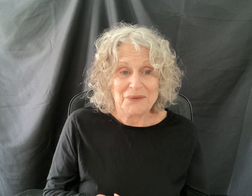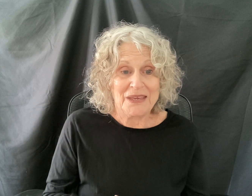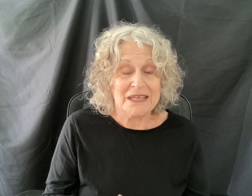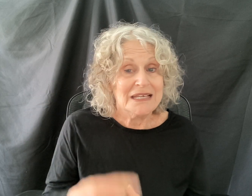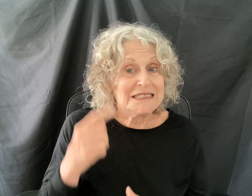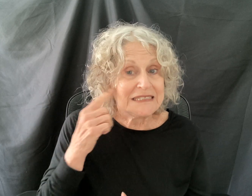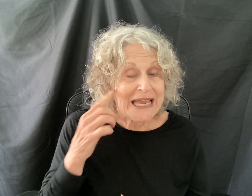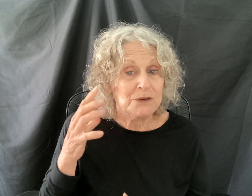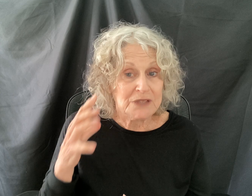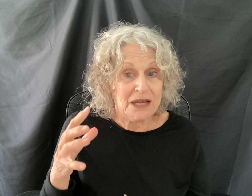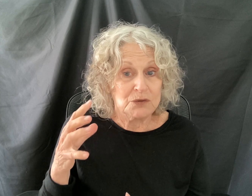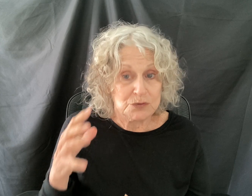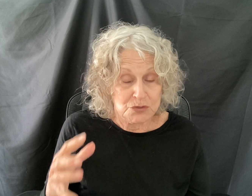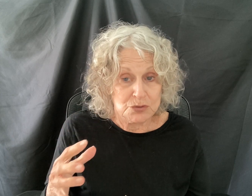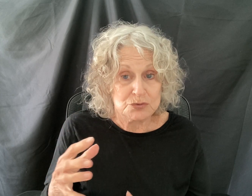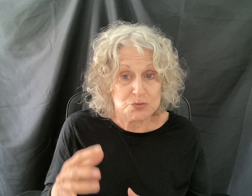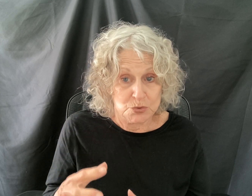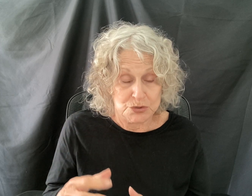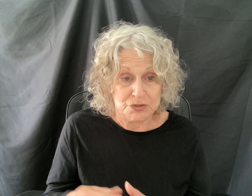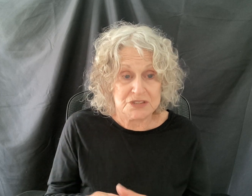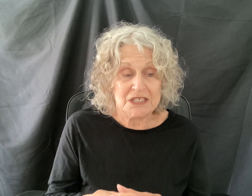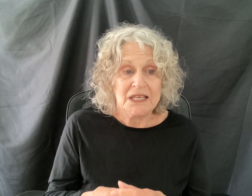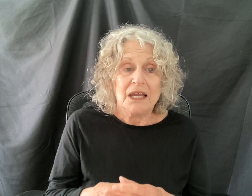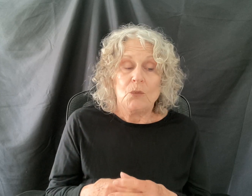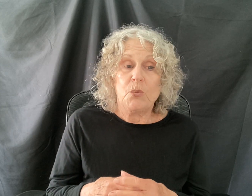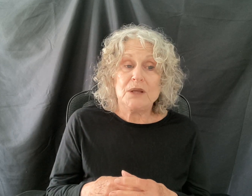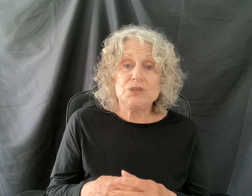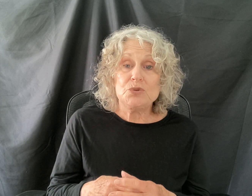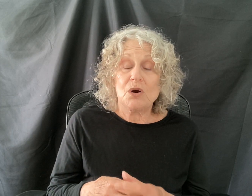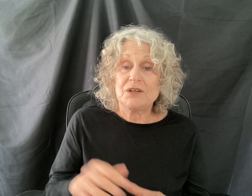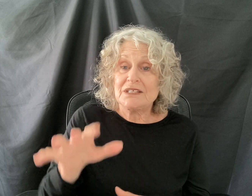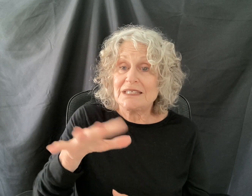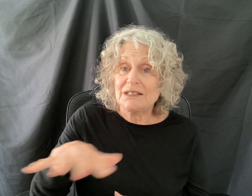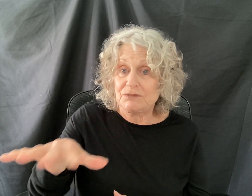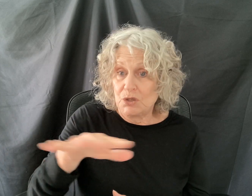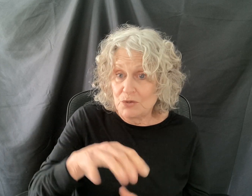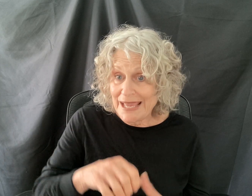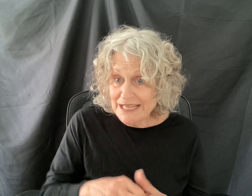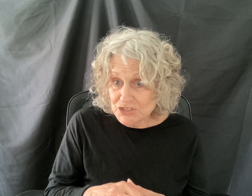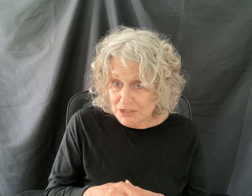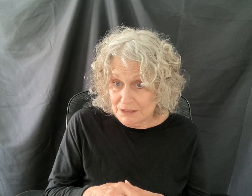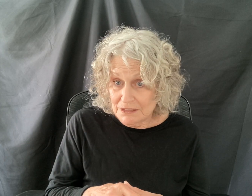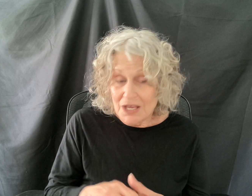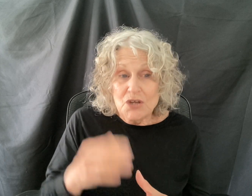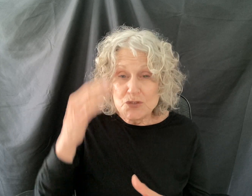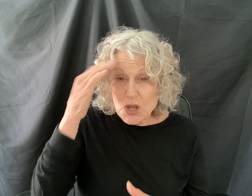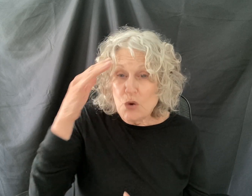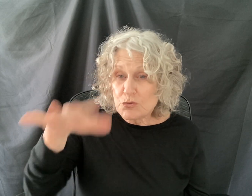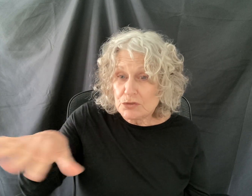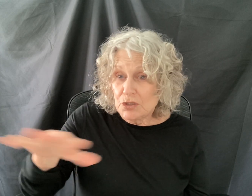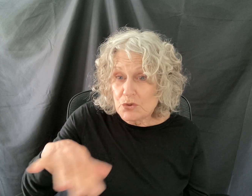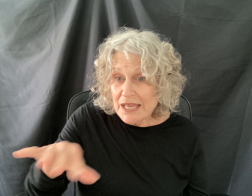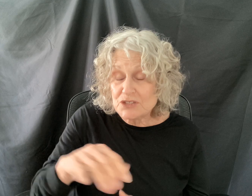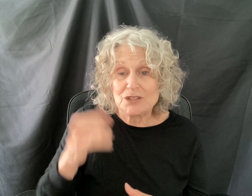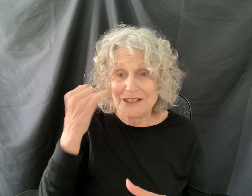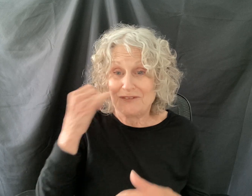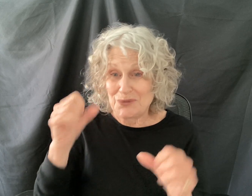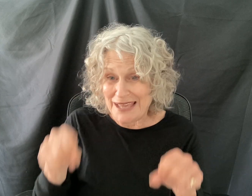Okay, sound out those words. When you are thinking of location, know the location if you